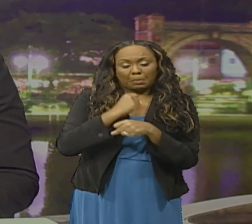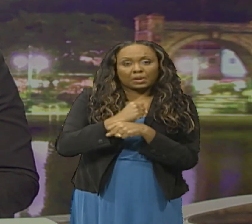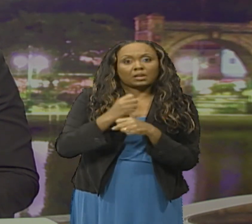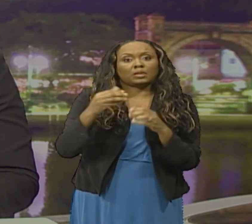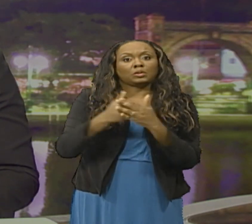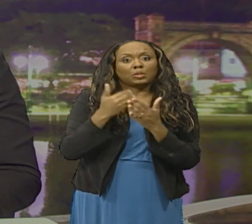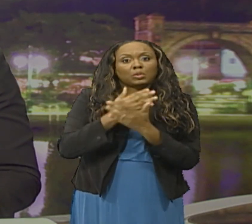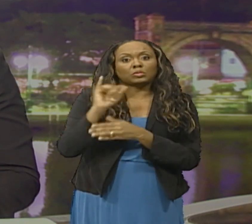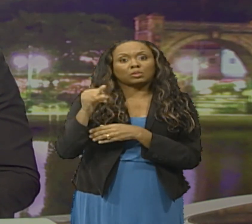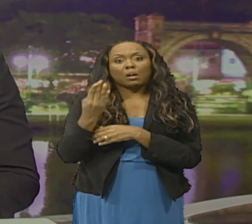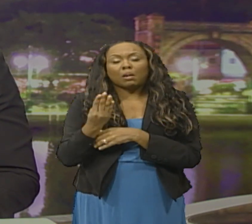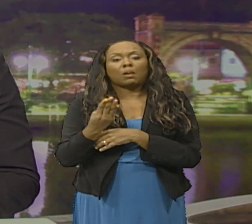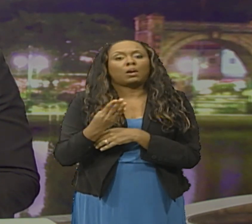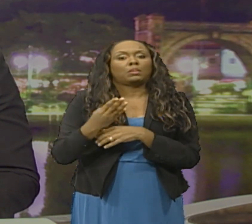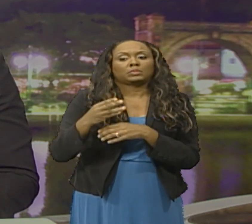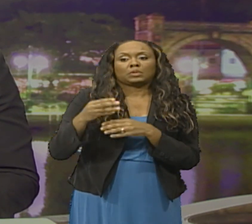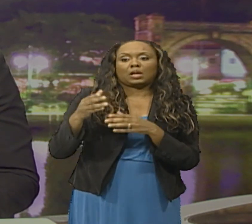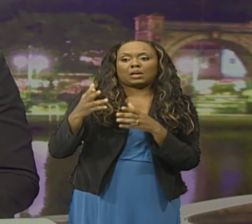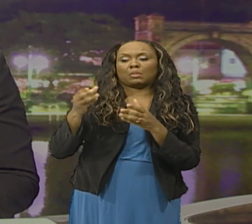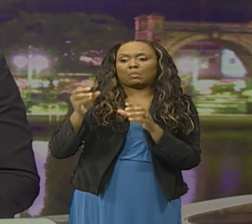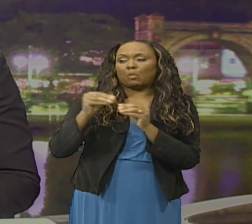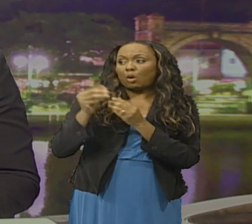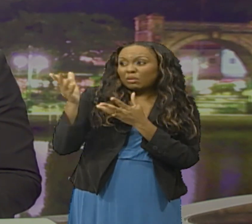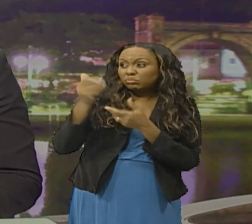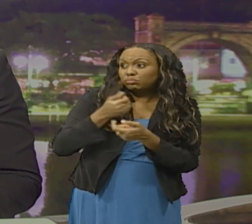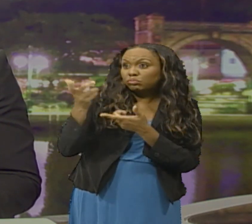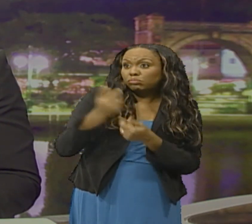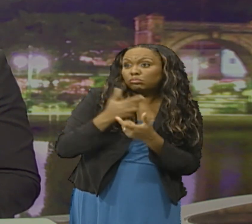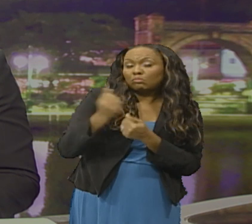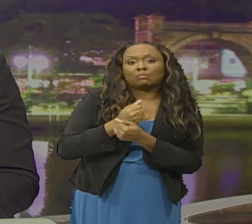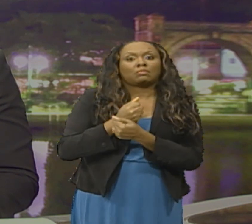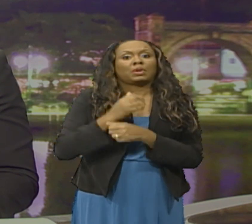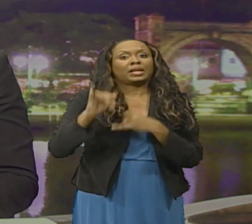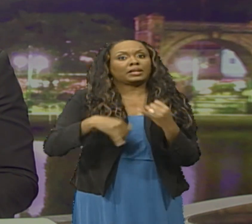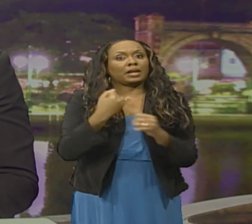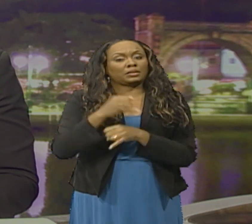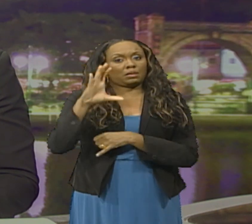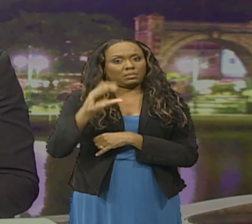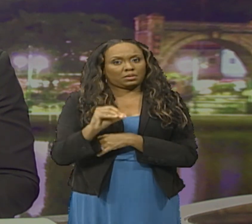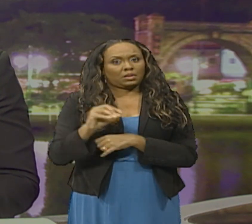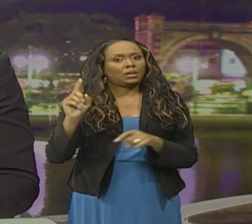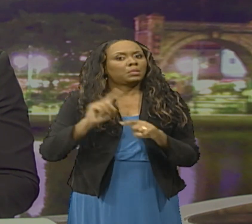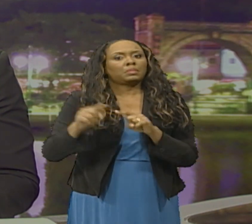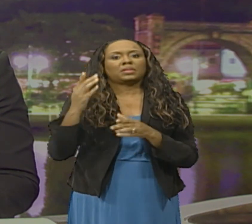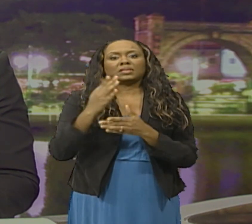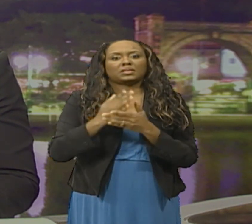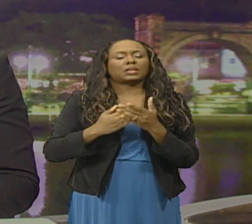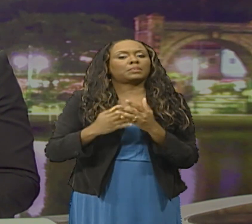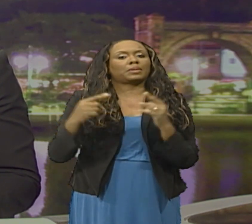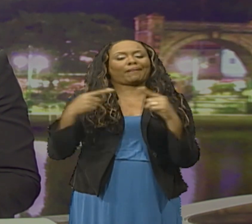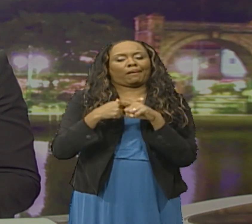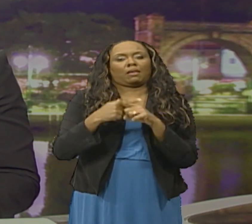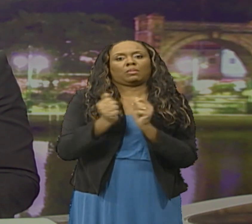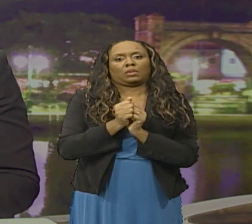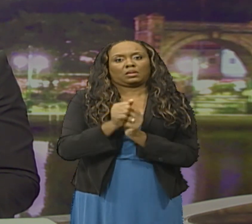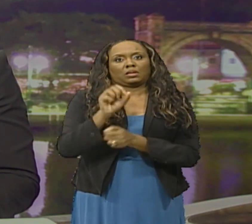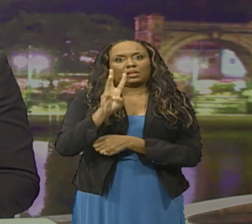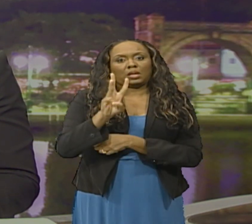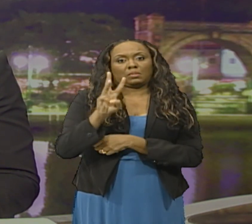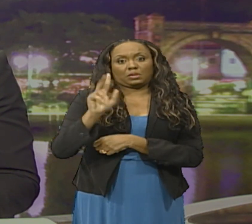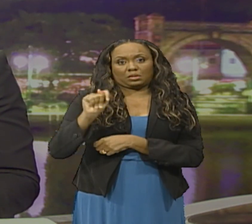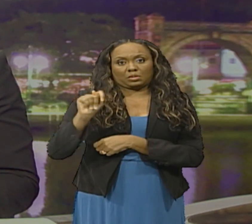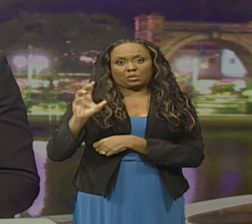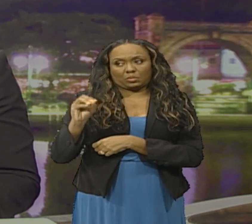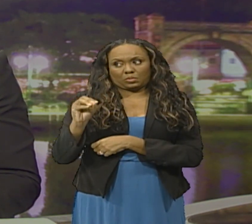bring in foreign reserves by attracting international companies. But some of its characteristics were in direct contravention with provisions of